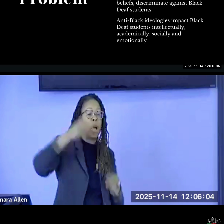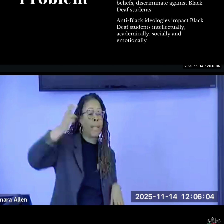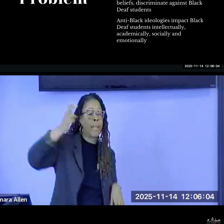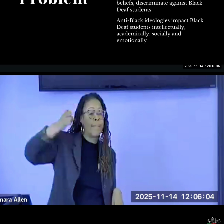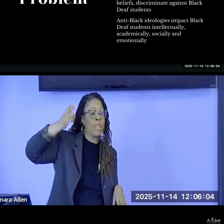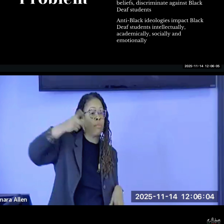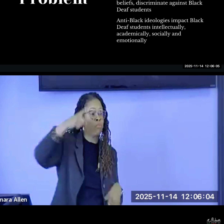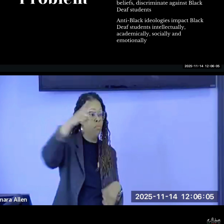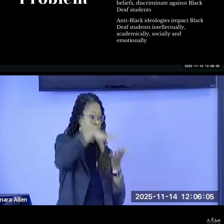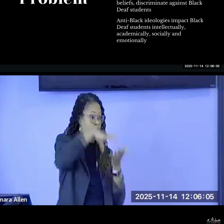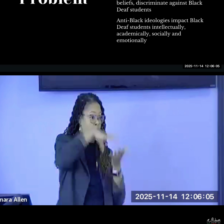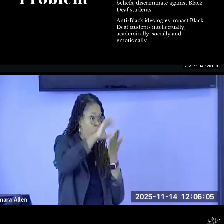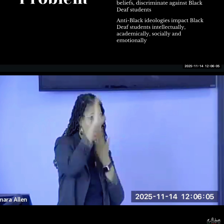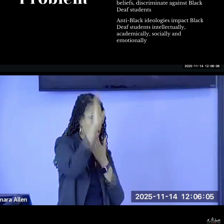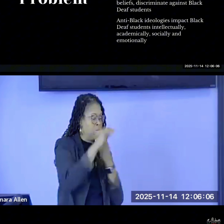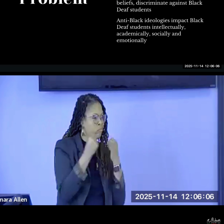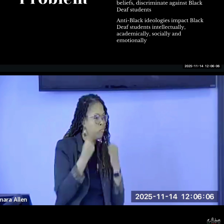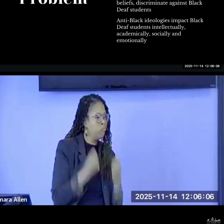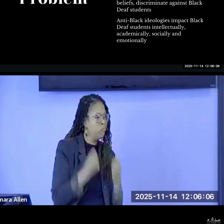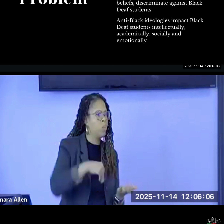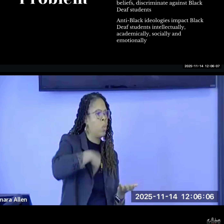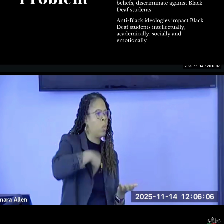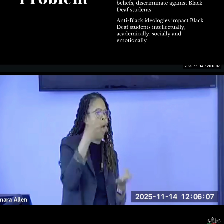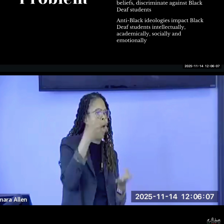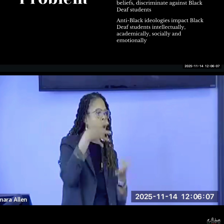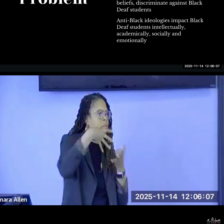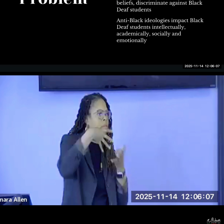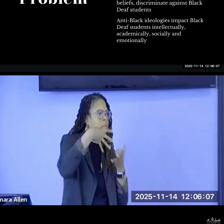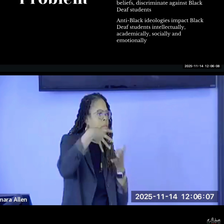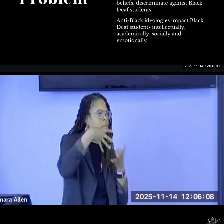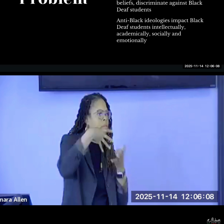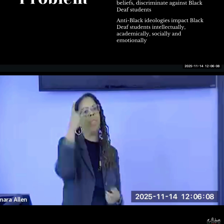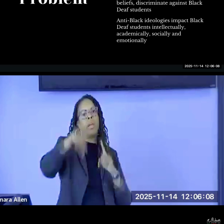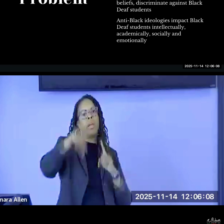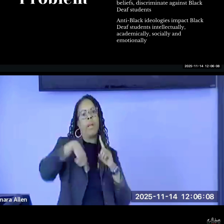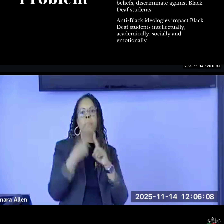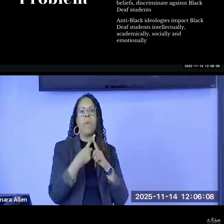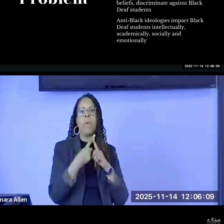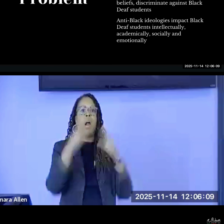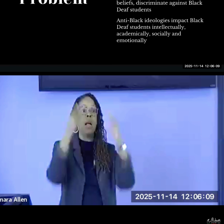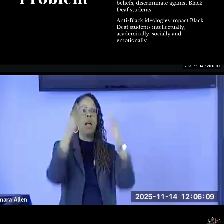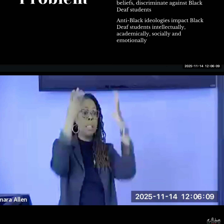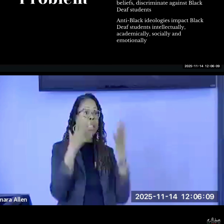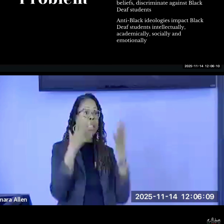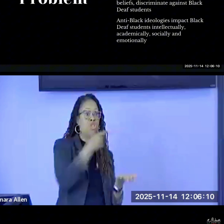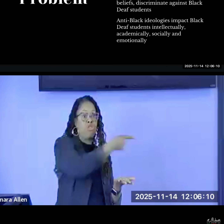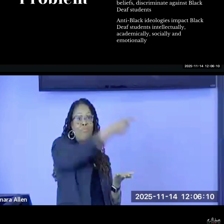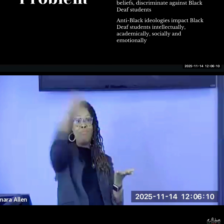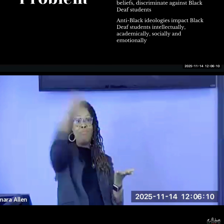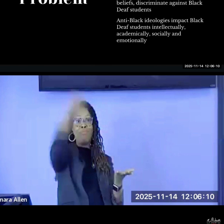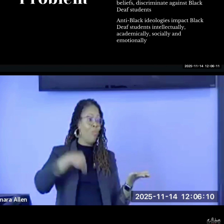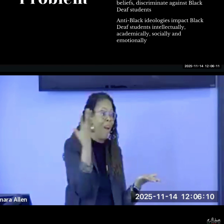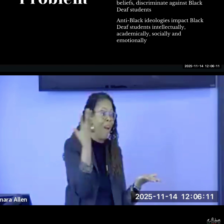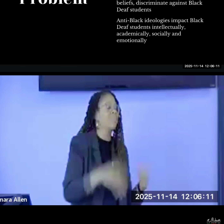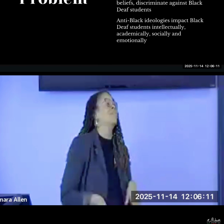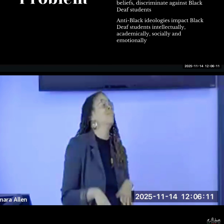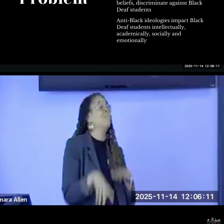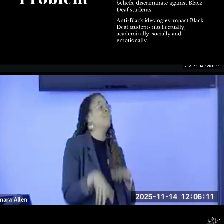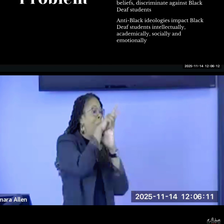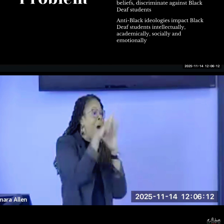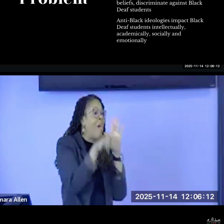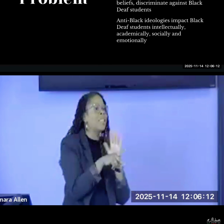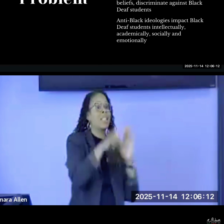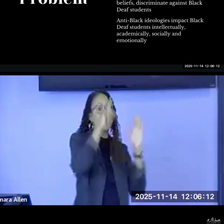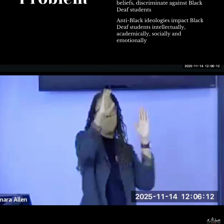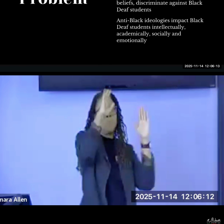policies, practices that are influenced by white supremacist beliefs and discrimination against Black students. So if we think about the